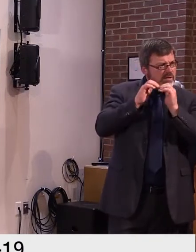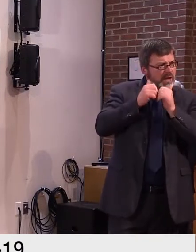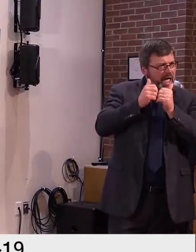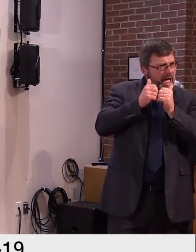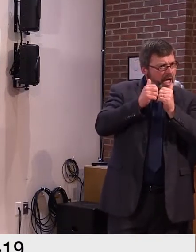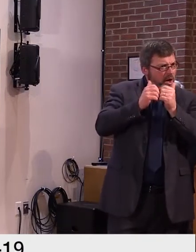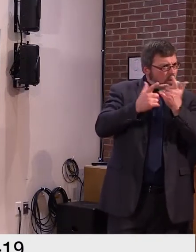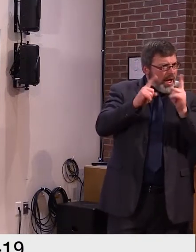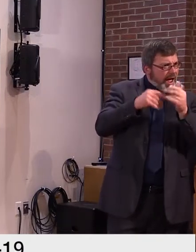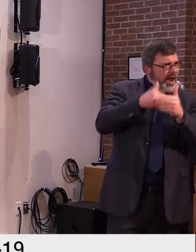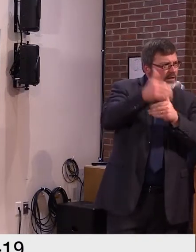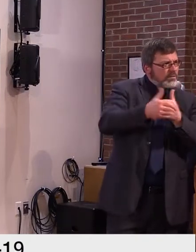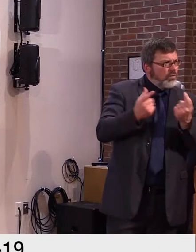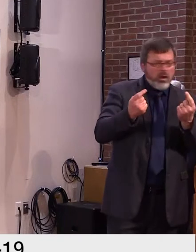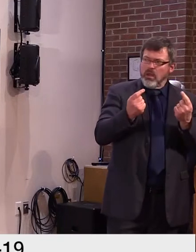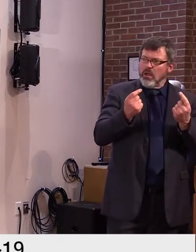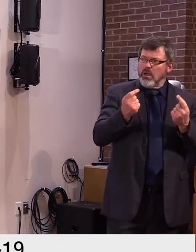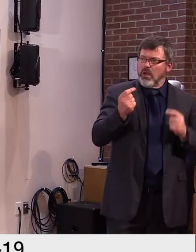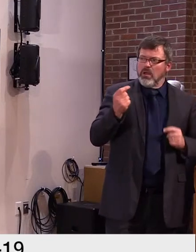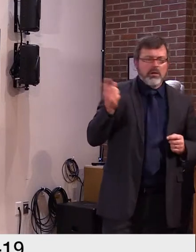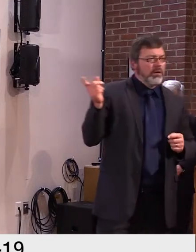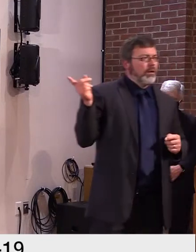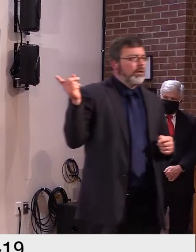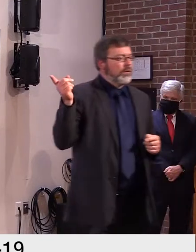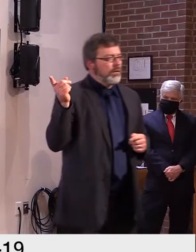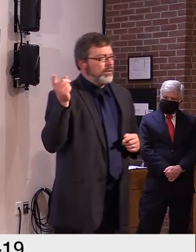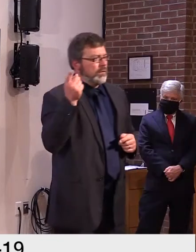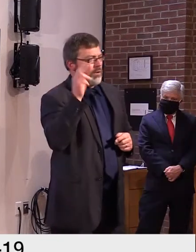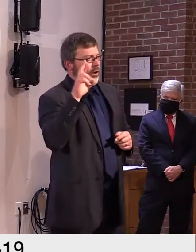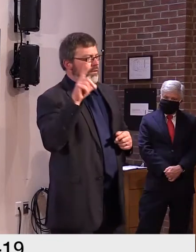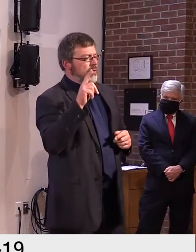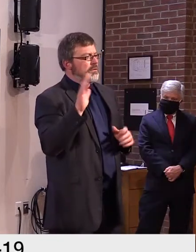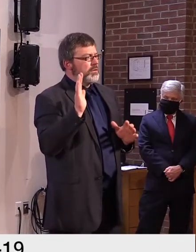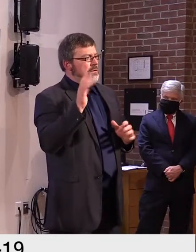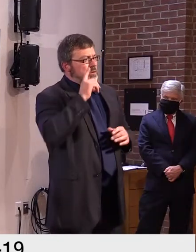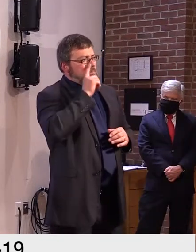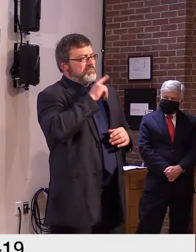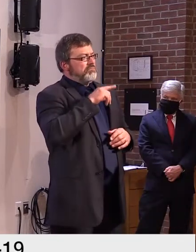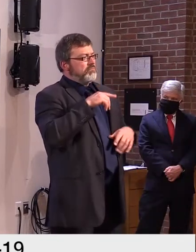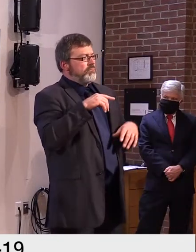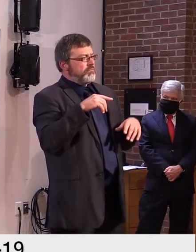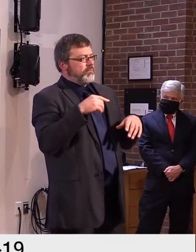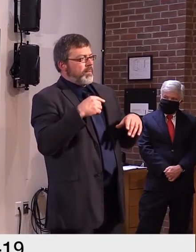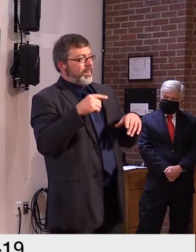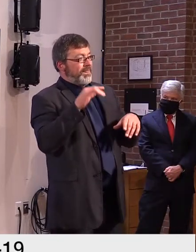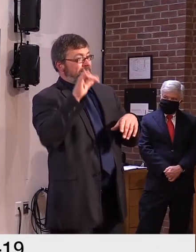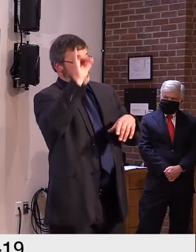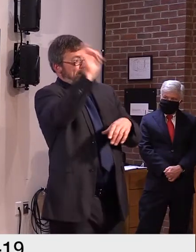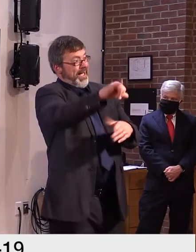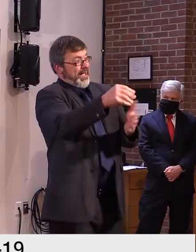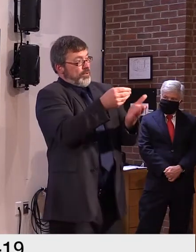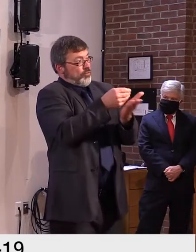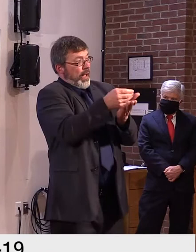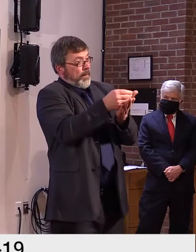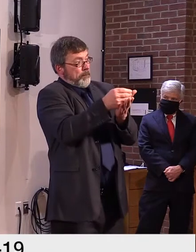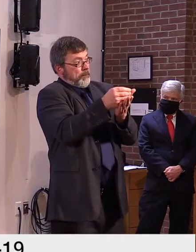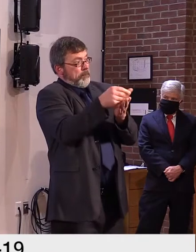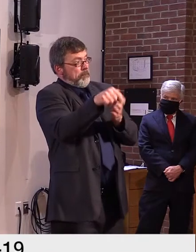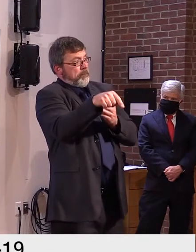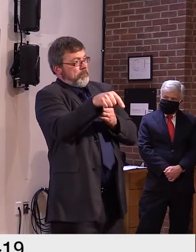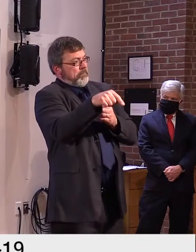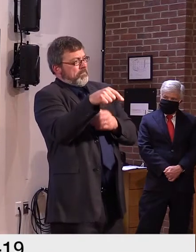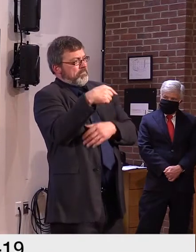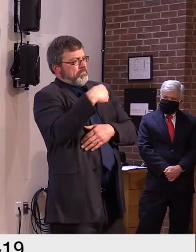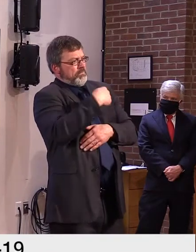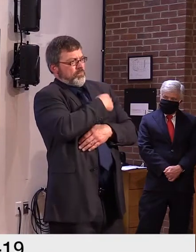Actually not, because as we've said regarding their shopping trip afterwards, the contact time